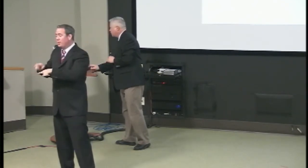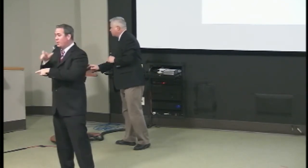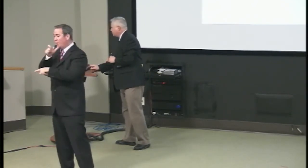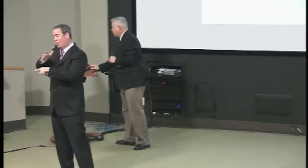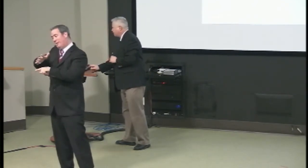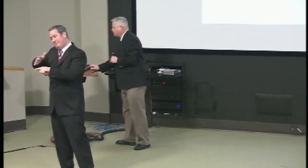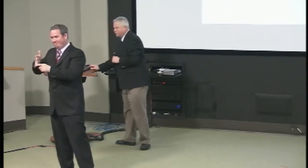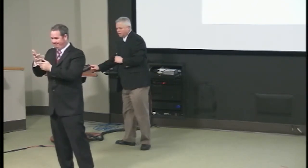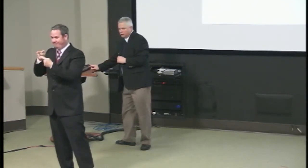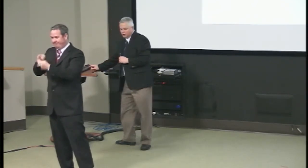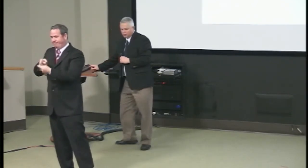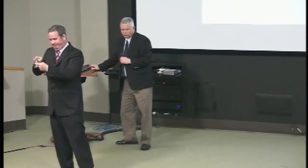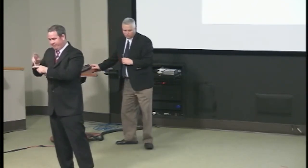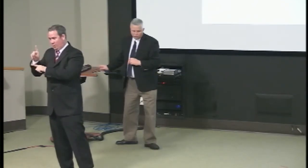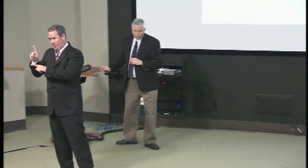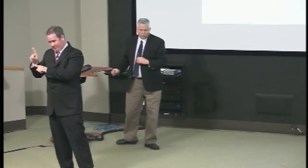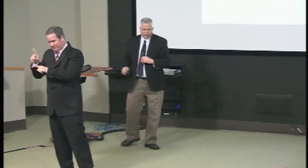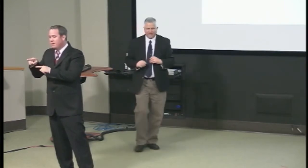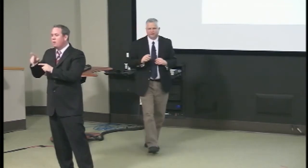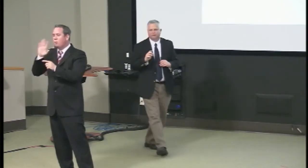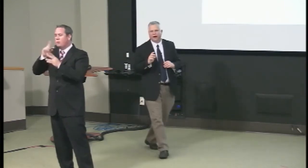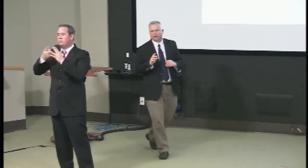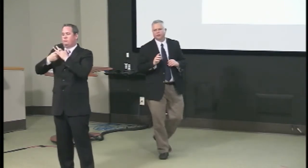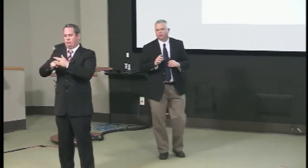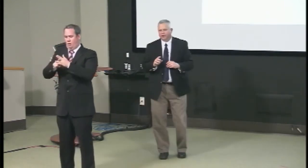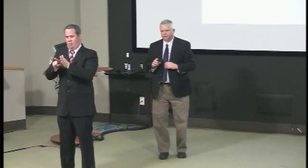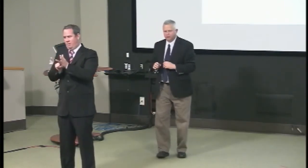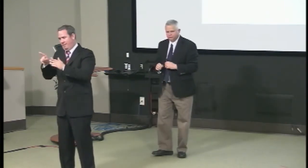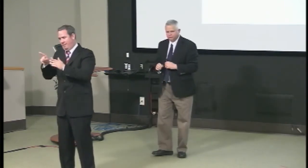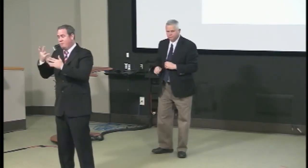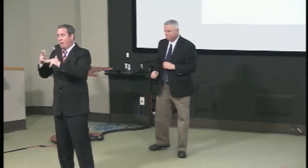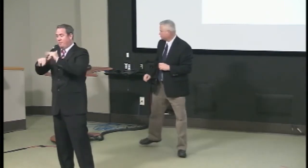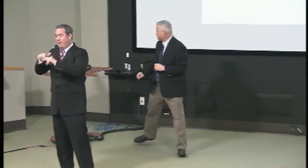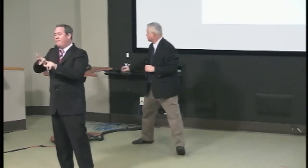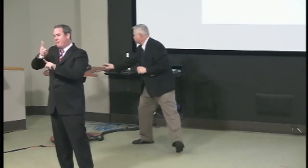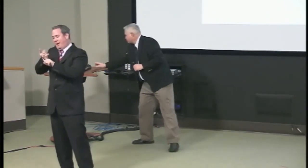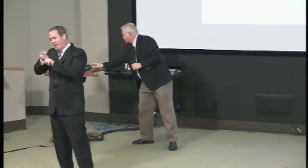In another study, we asked the following question.